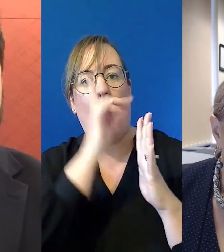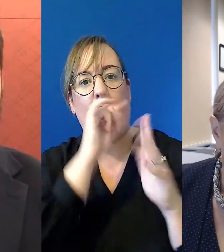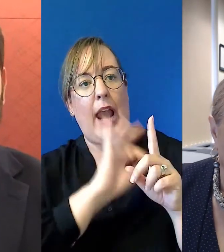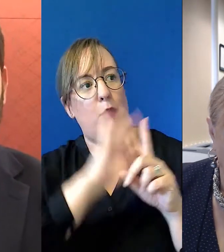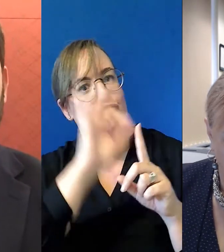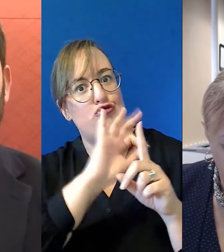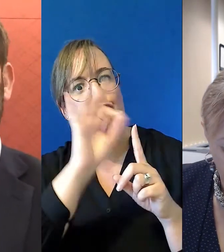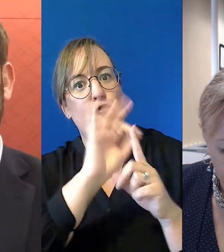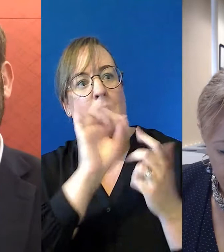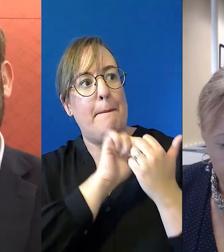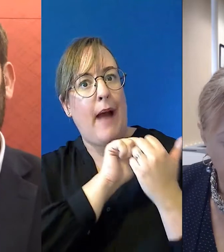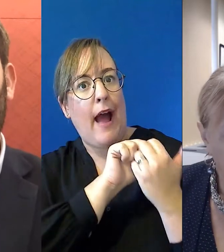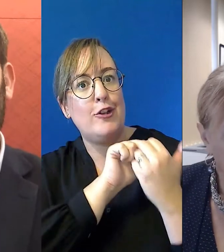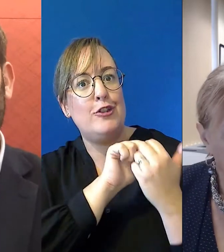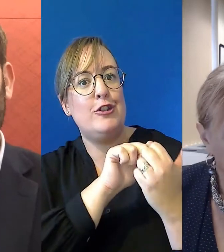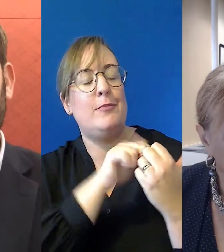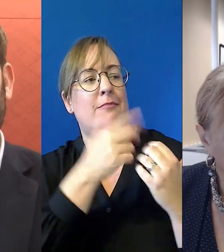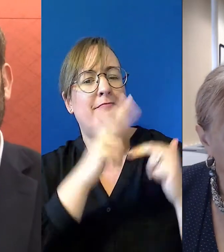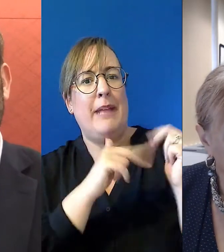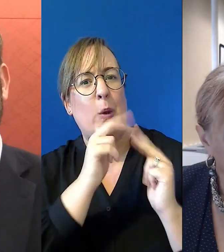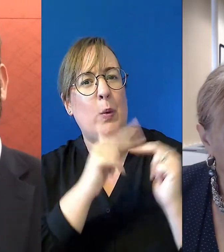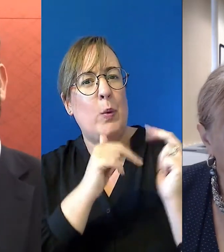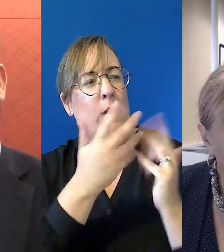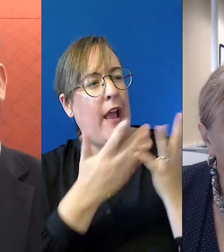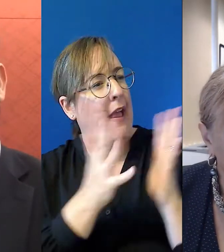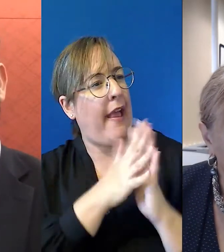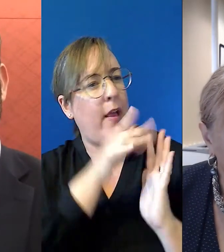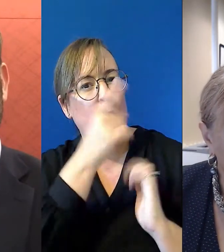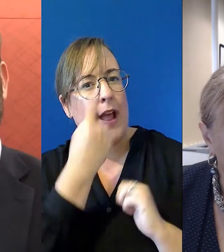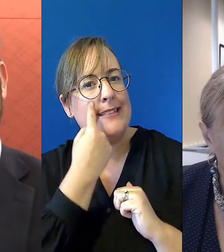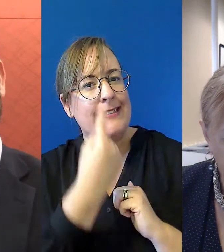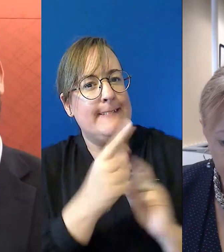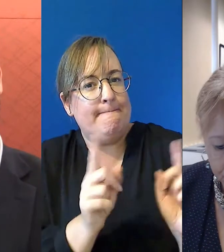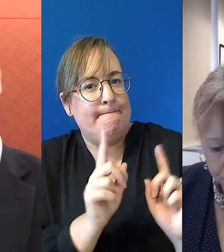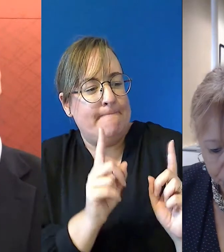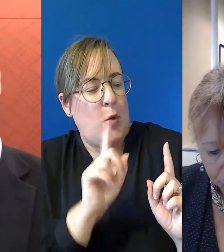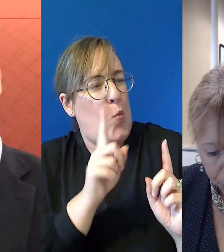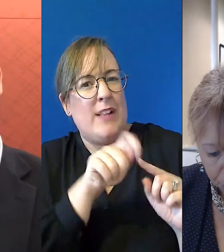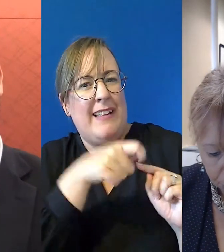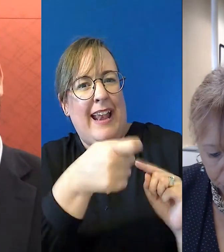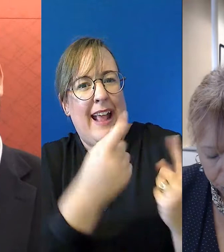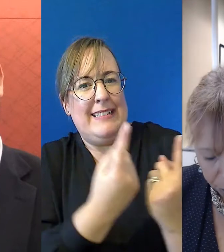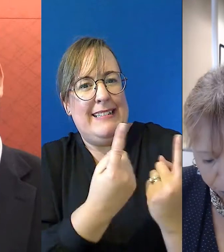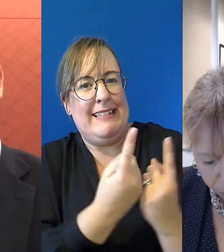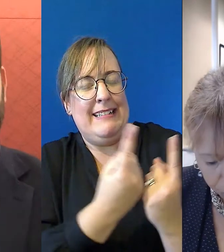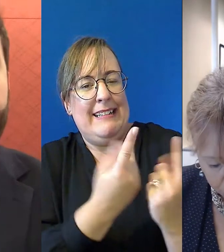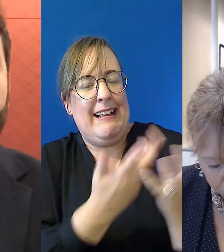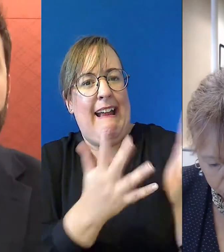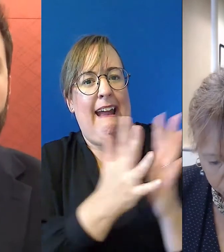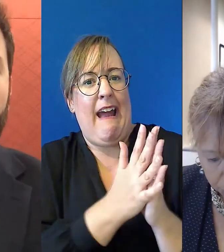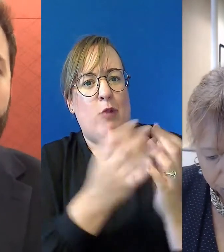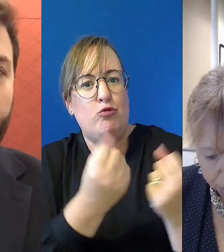partnerships and to build on them. What do you see as being the next steps in New Zealand to